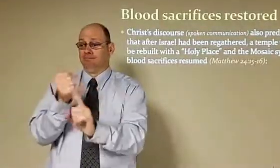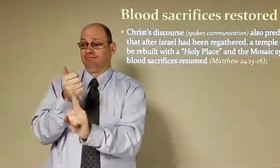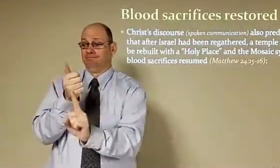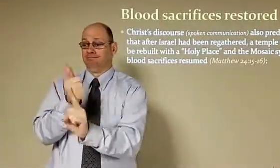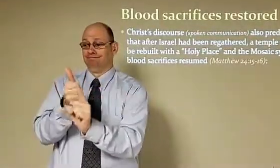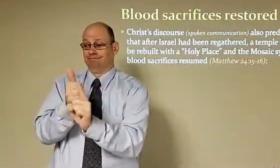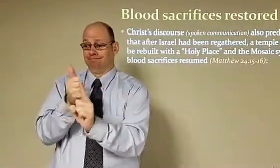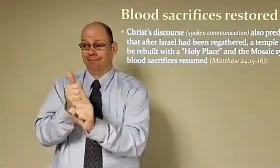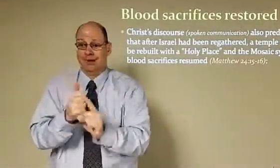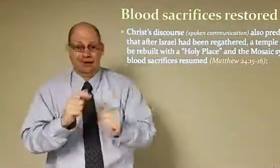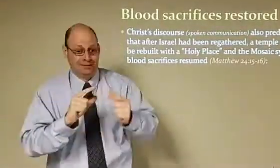resumed.